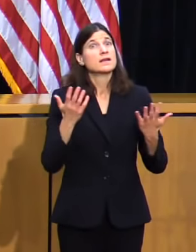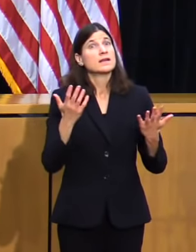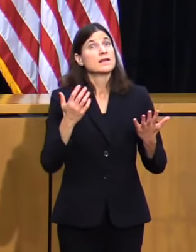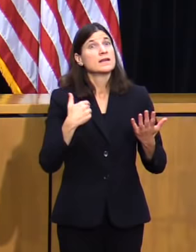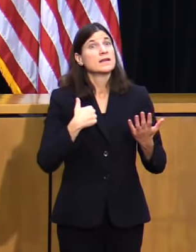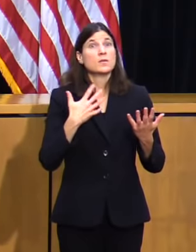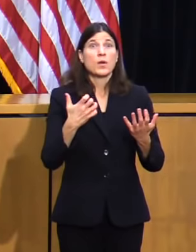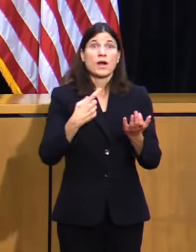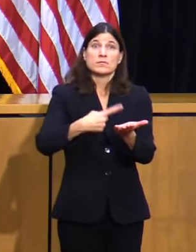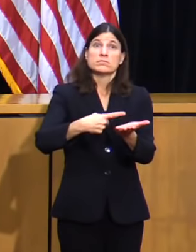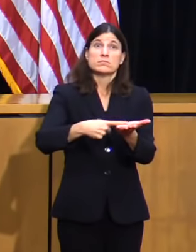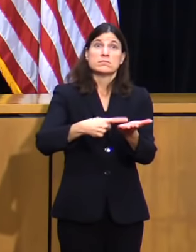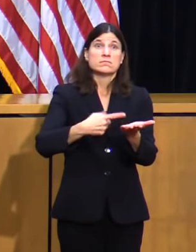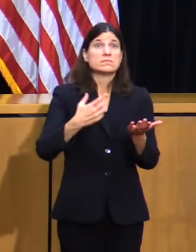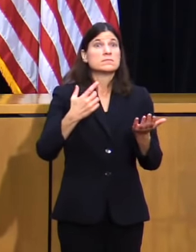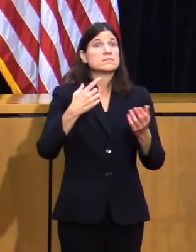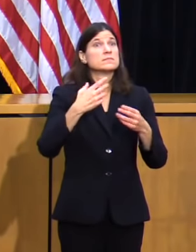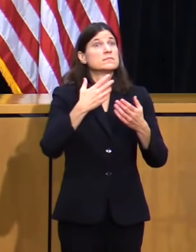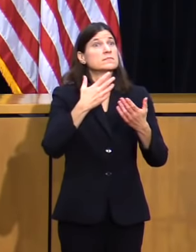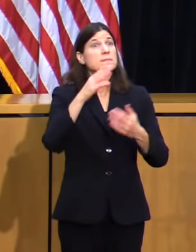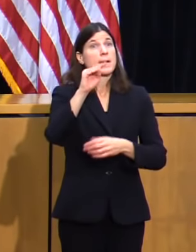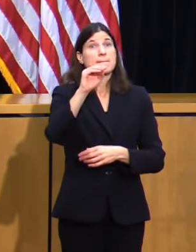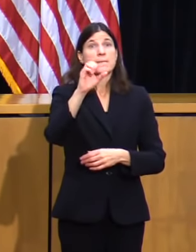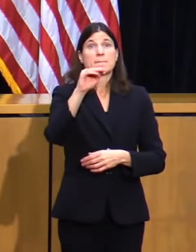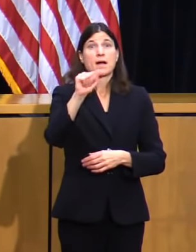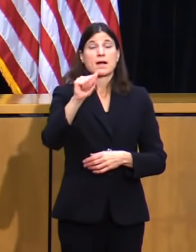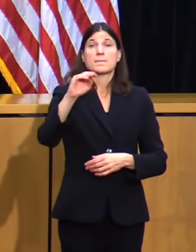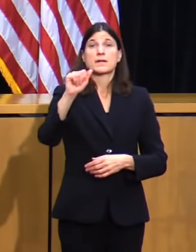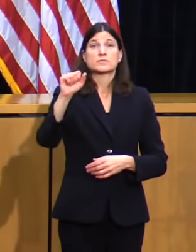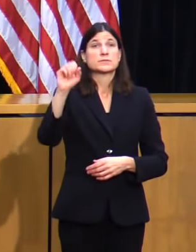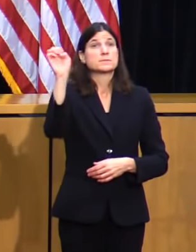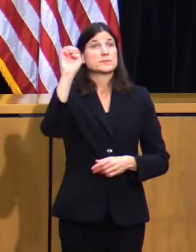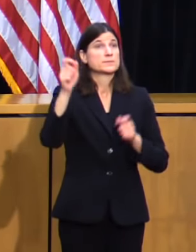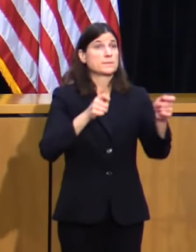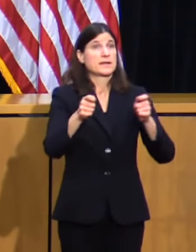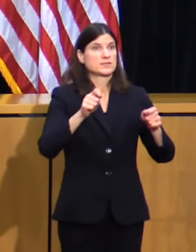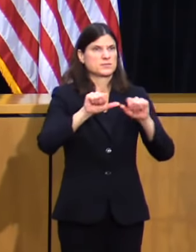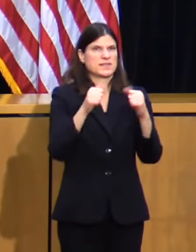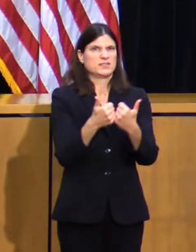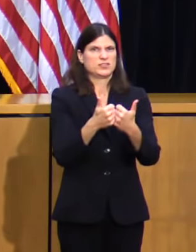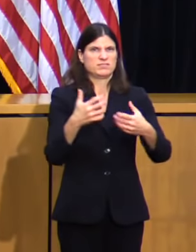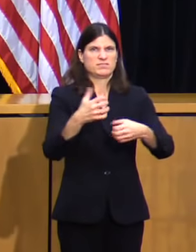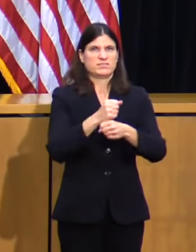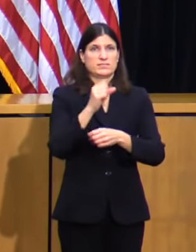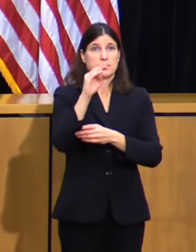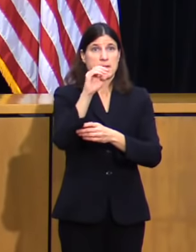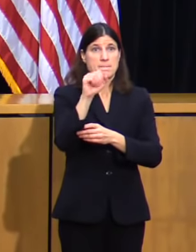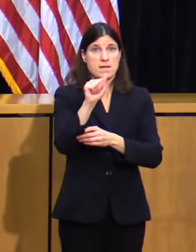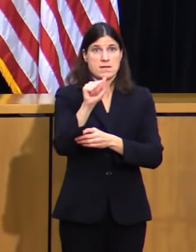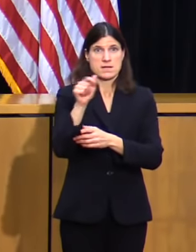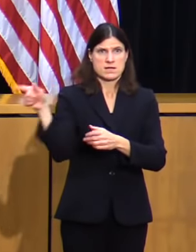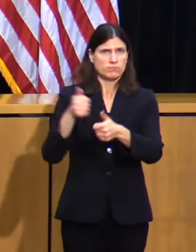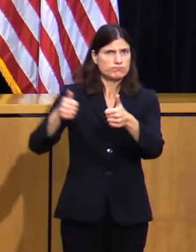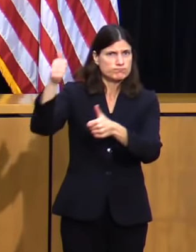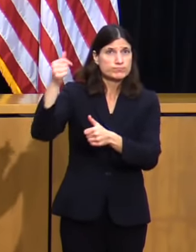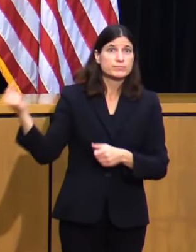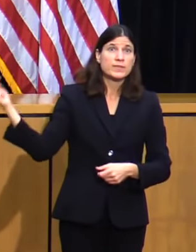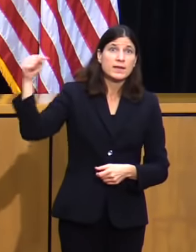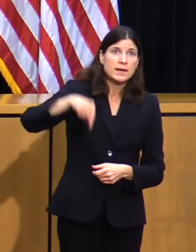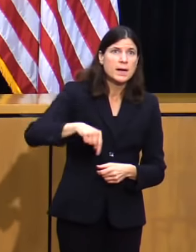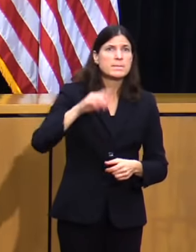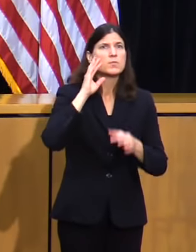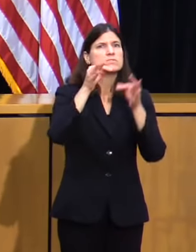and Security, and all of my colleagues at MEMA, thank you for inviting me here to speak about the alternate care site reactivation at the DCU Center